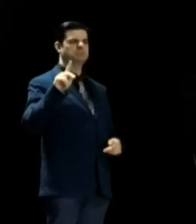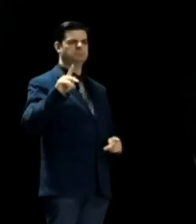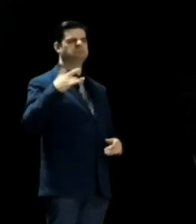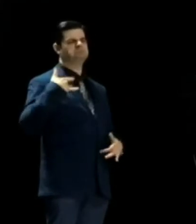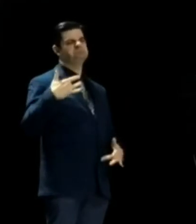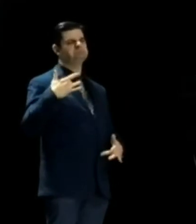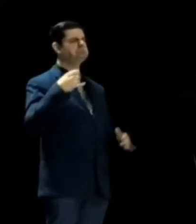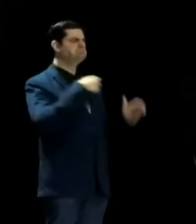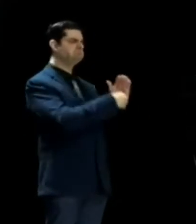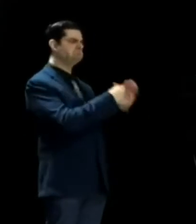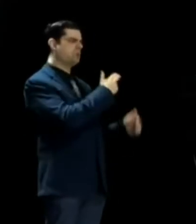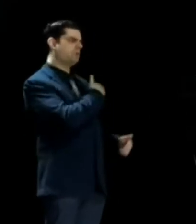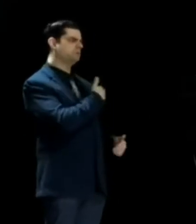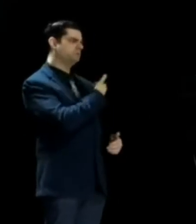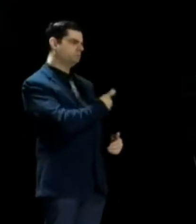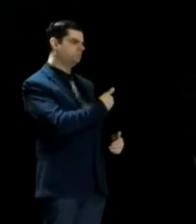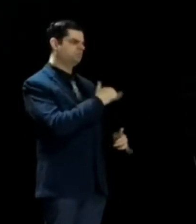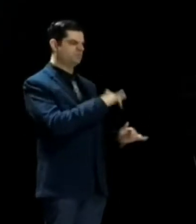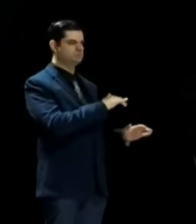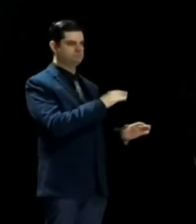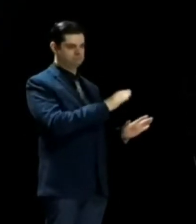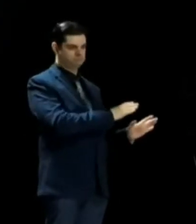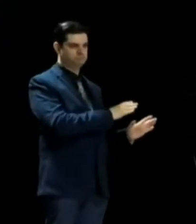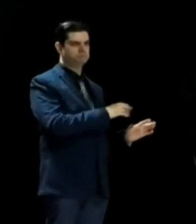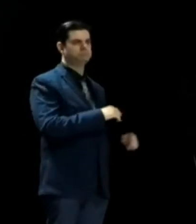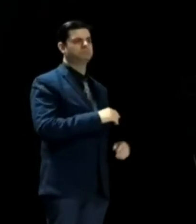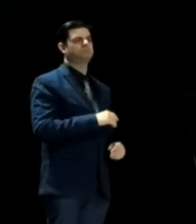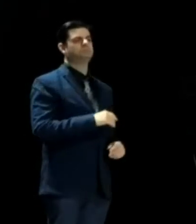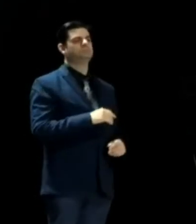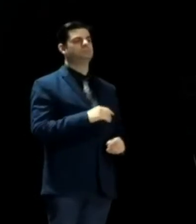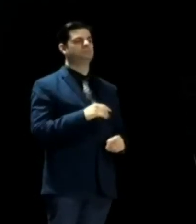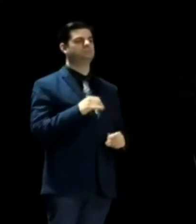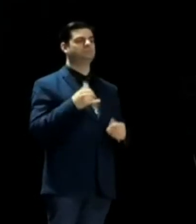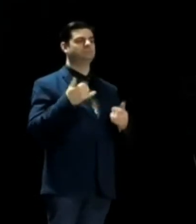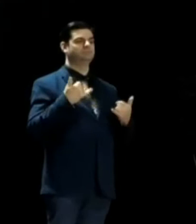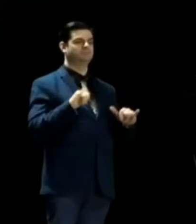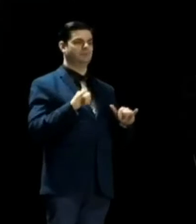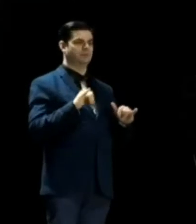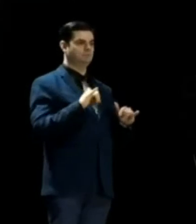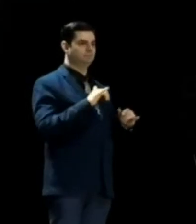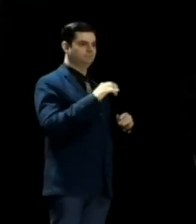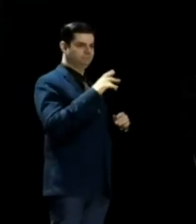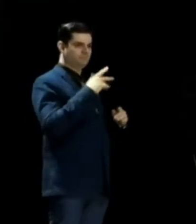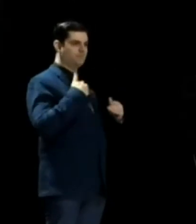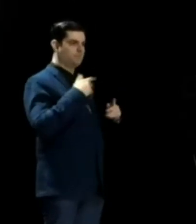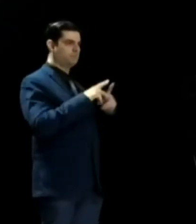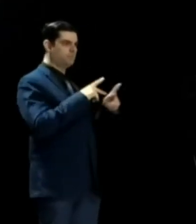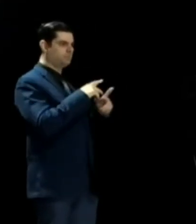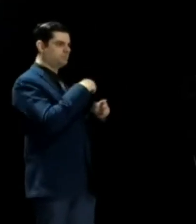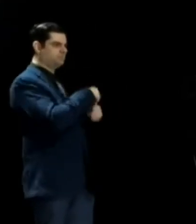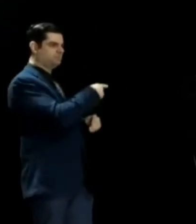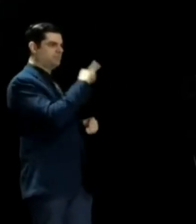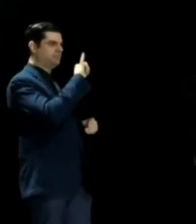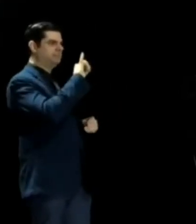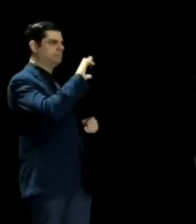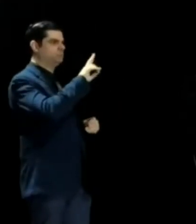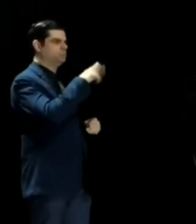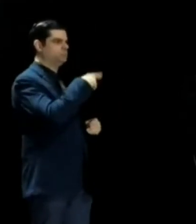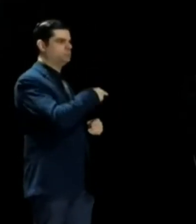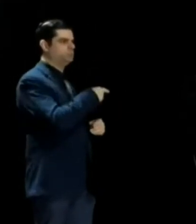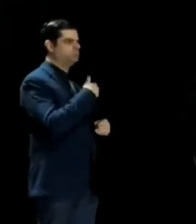is representing 8% of our active cases. This number has been really spot on. Again, if